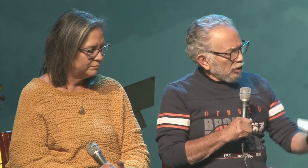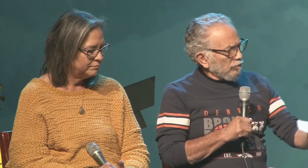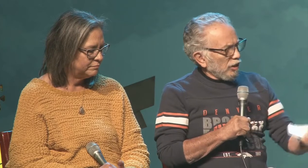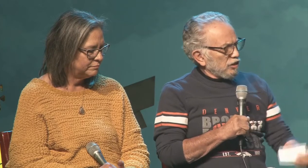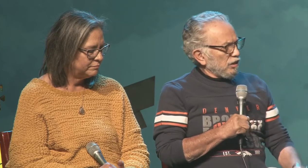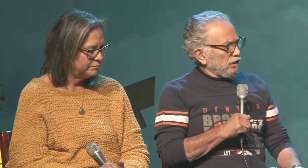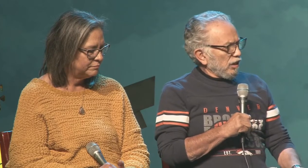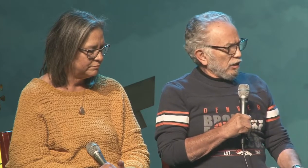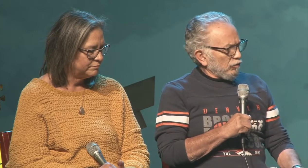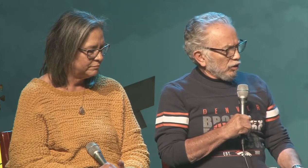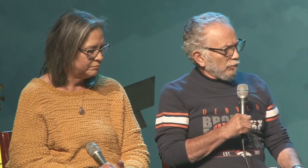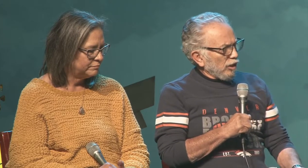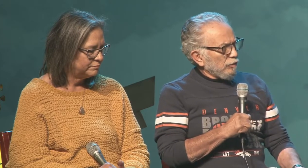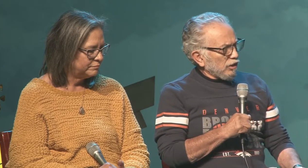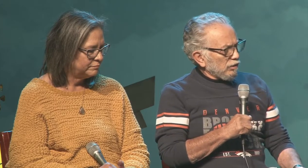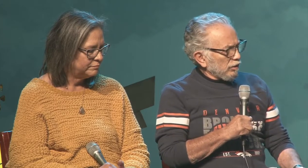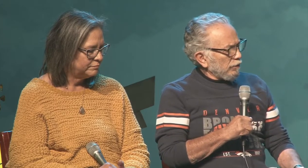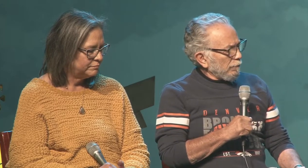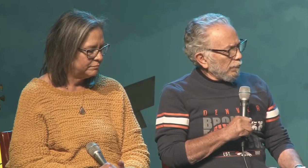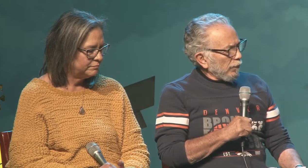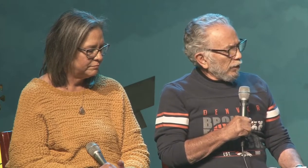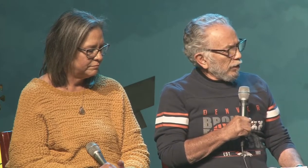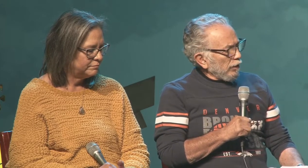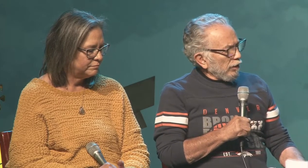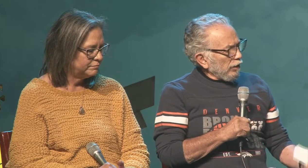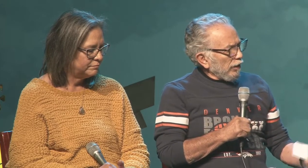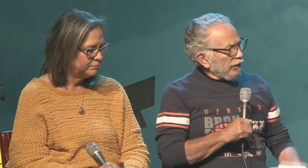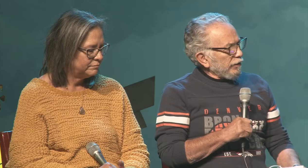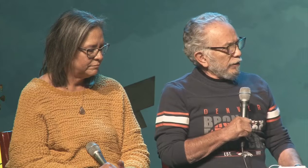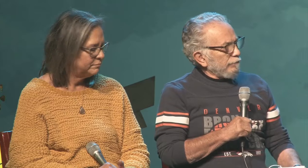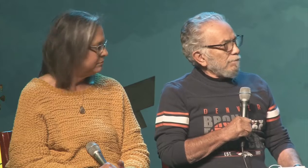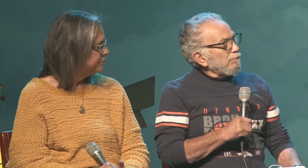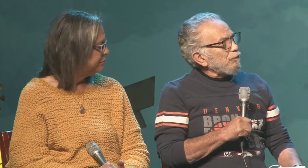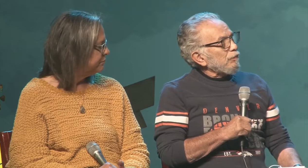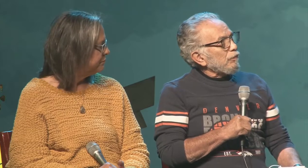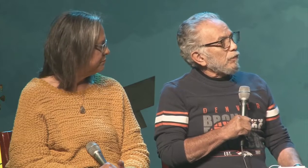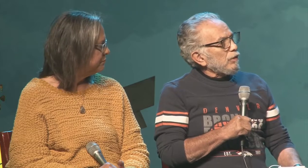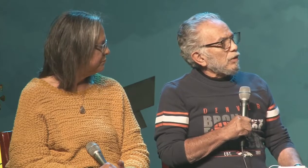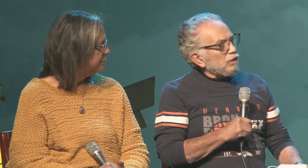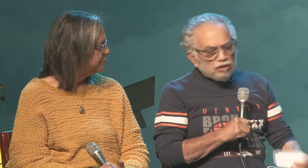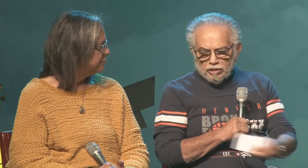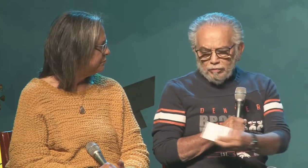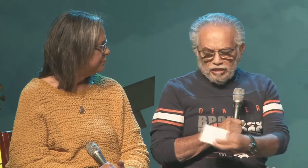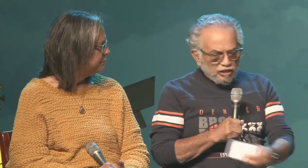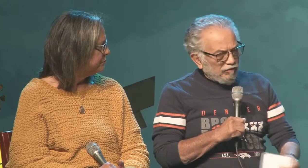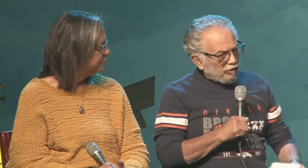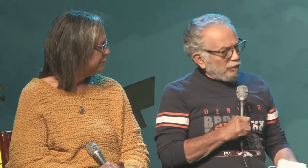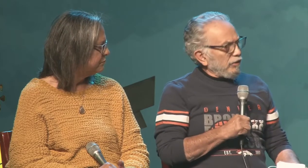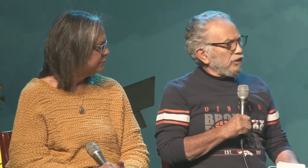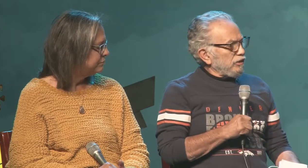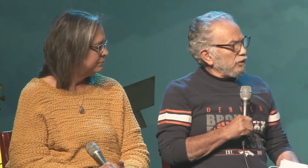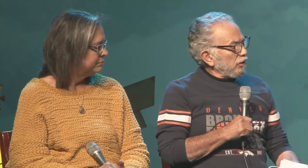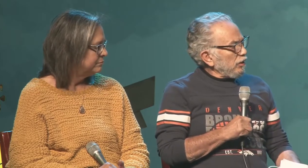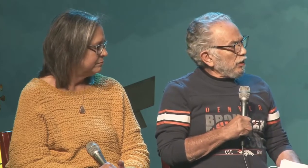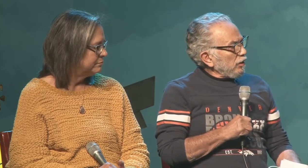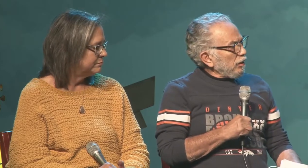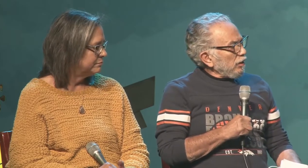he beat my son to death with a belt buckle. And this is my 7th